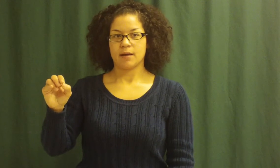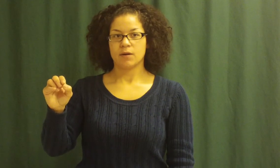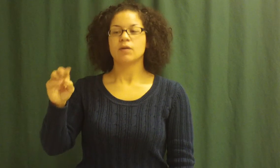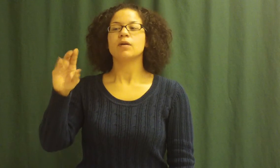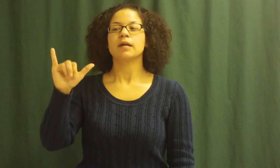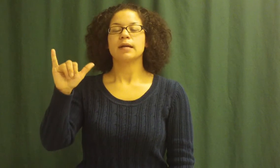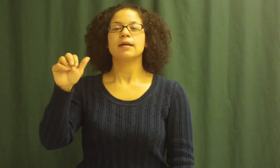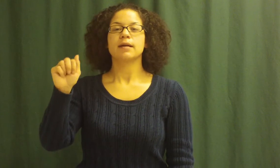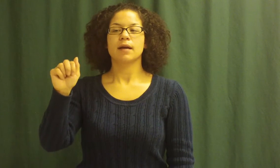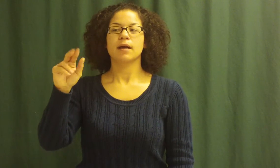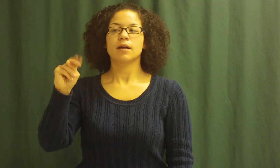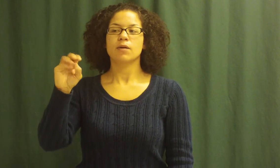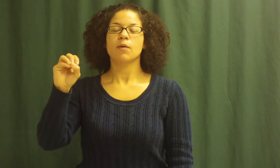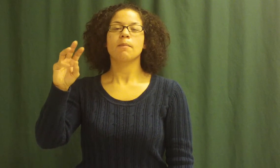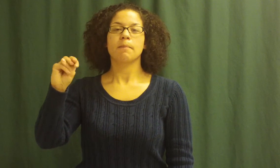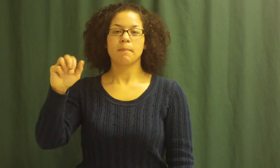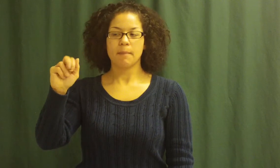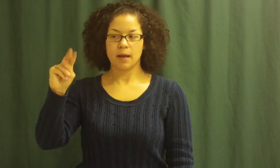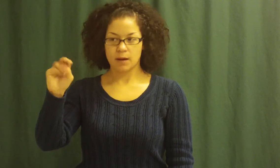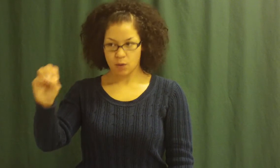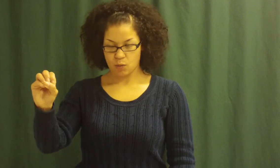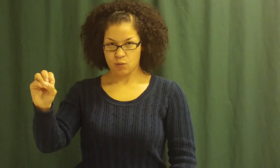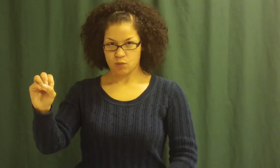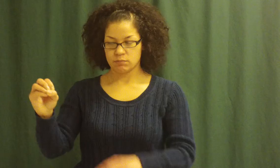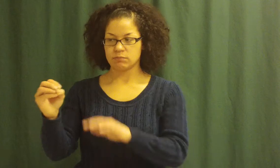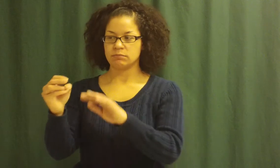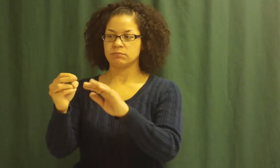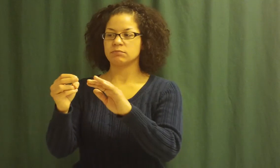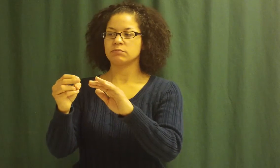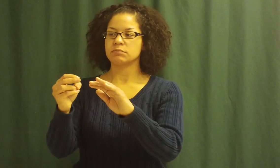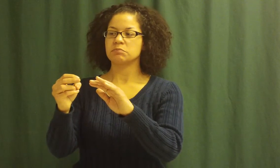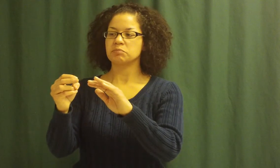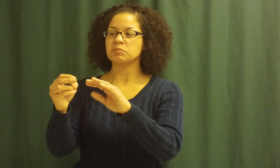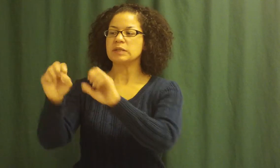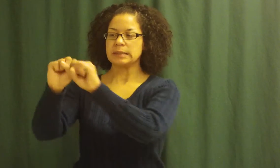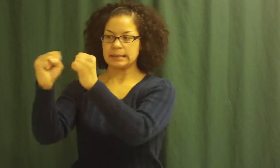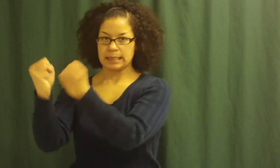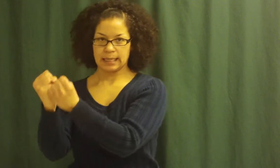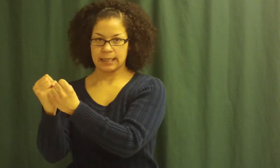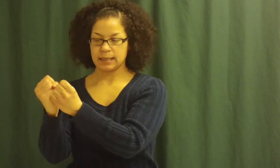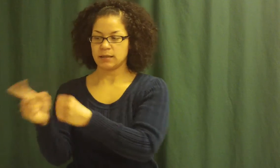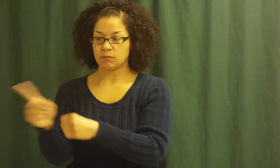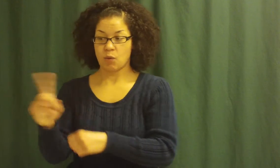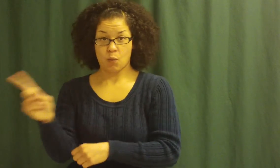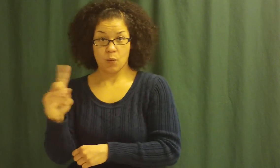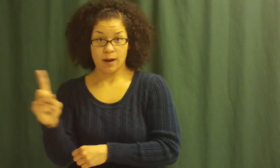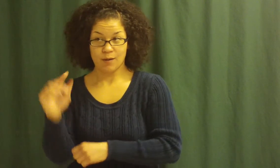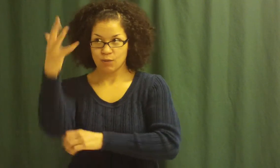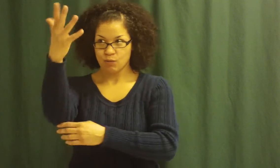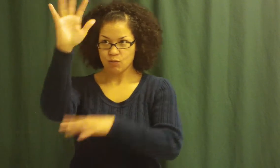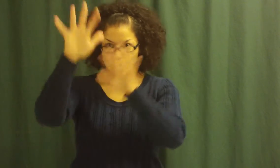Yanomamo society in the Amazon, who must learn to build weapons and hunt.